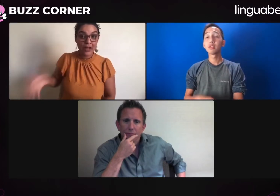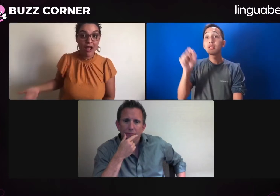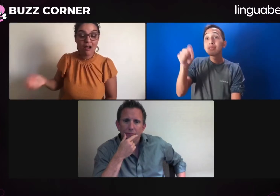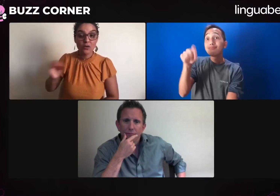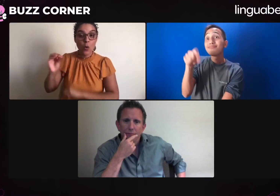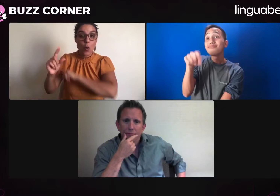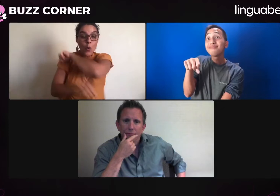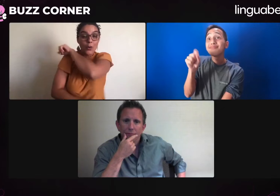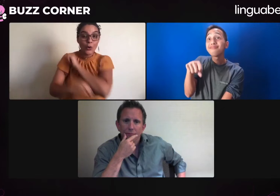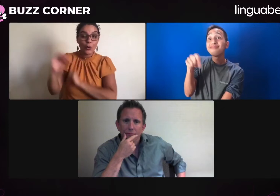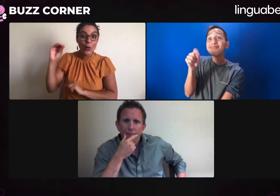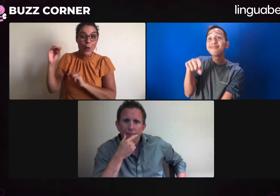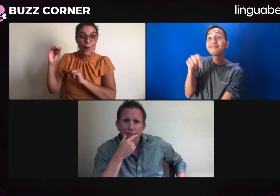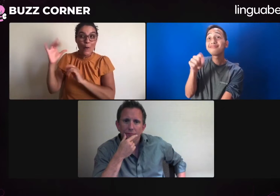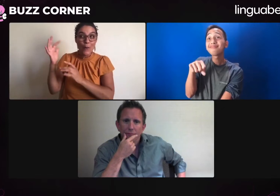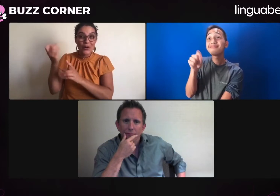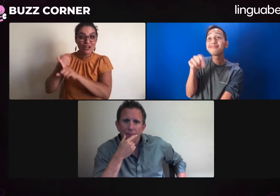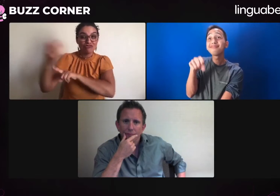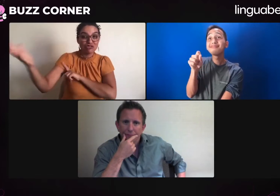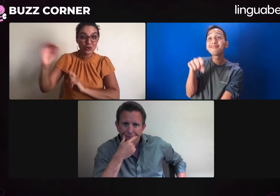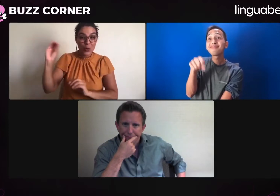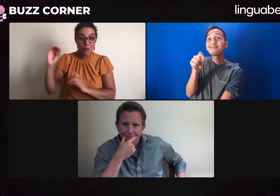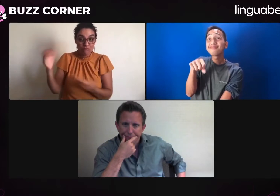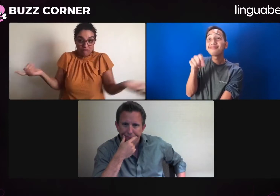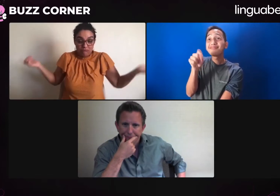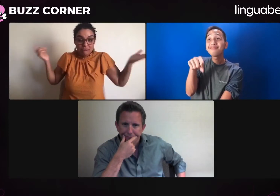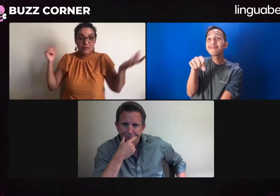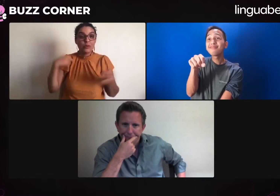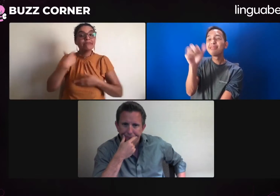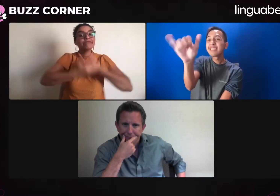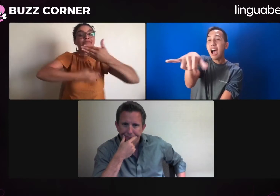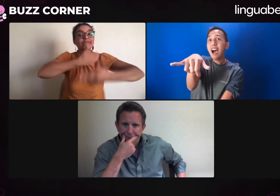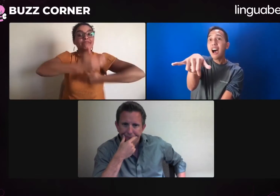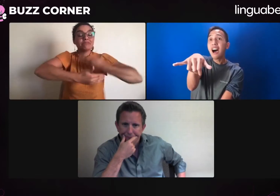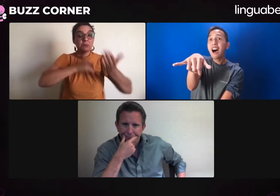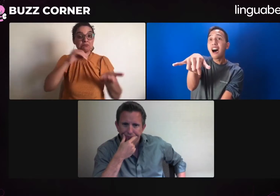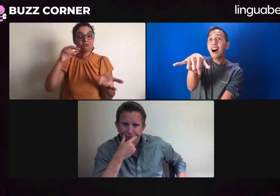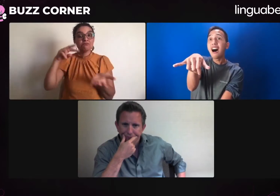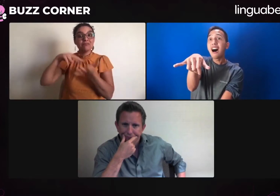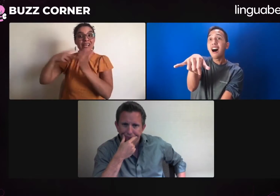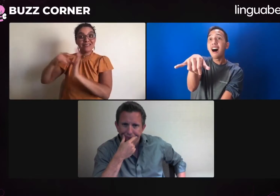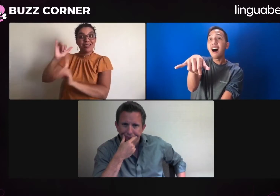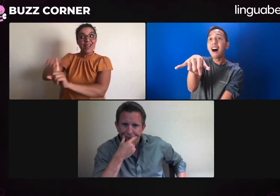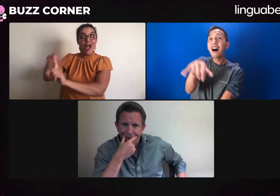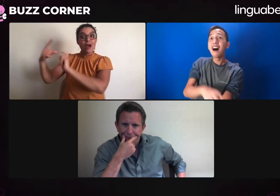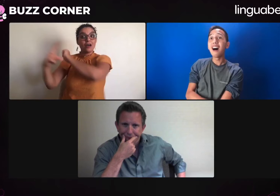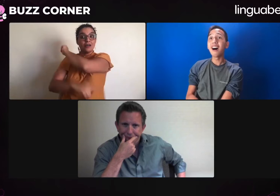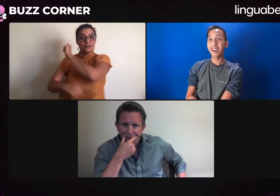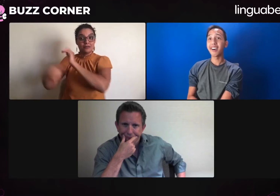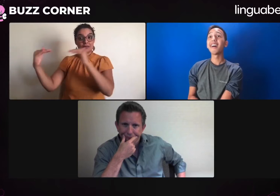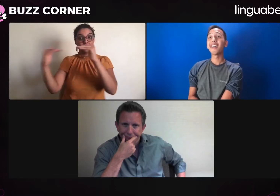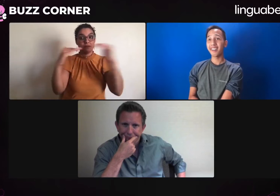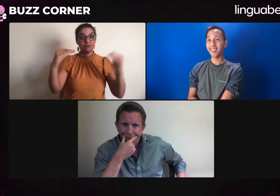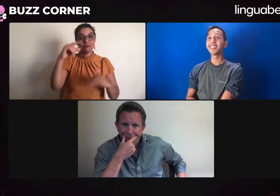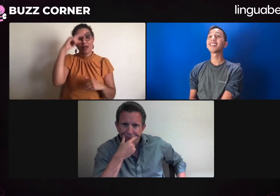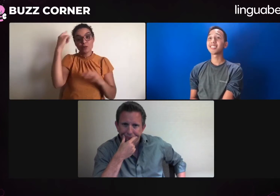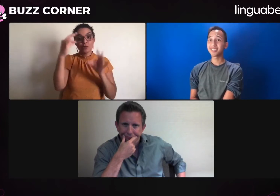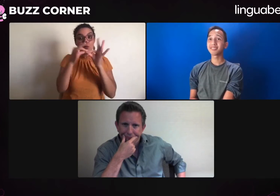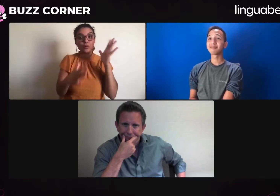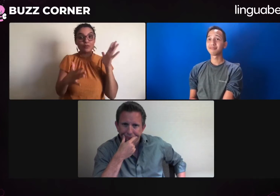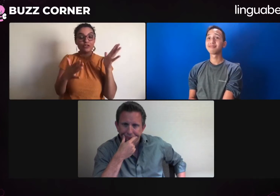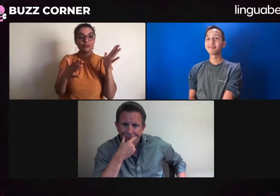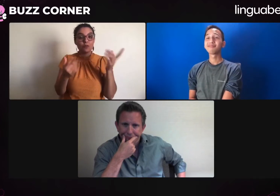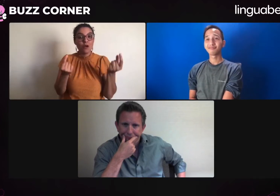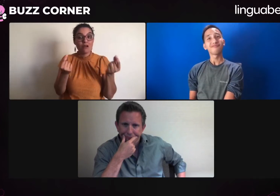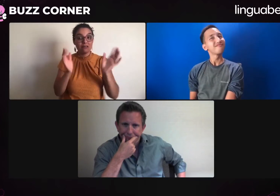media, but yes, they wouldn't be punished, right? There would be no consequence after that. Mm-hmm. So is